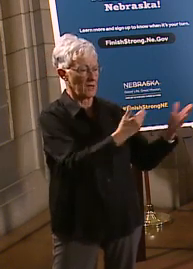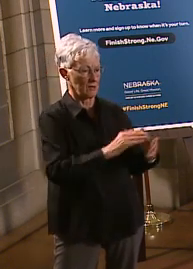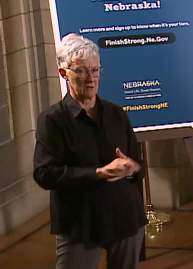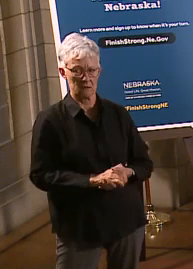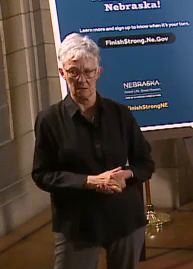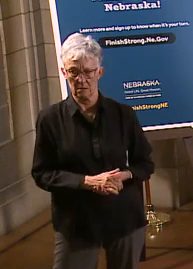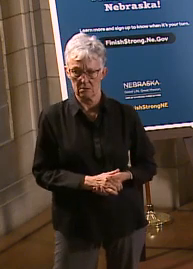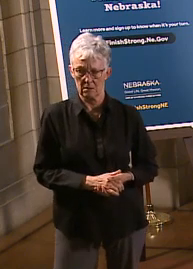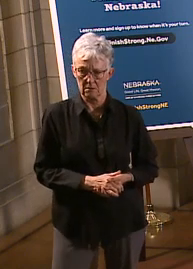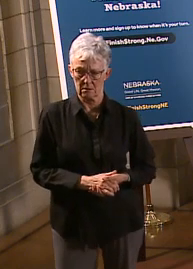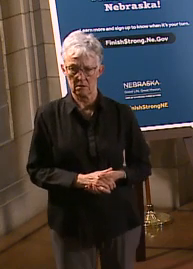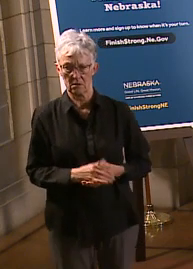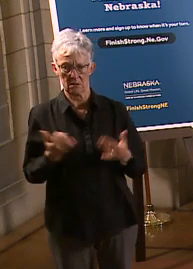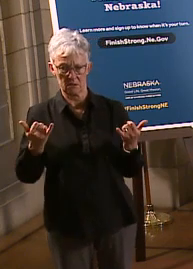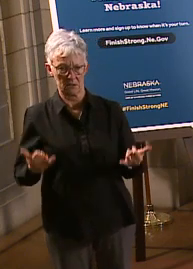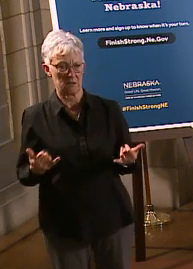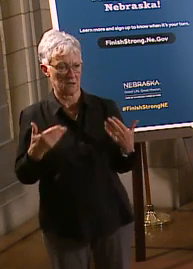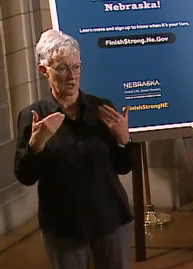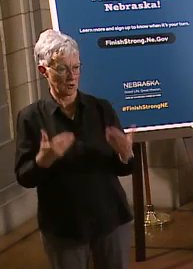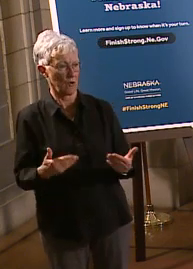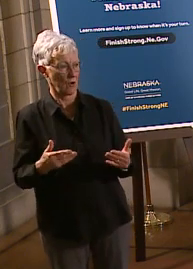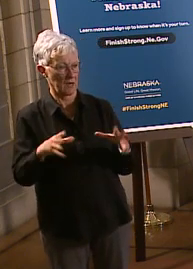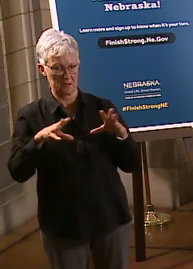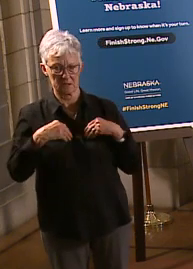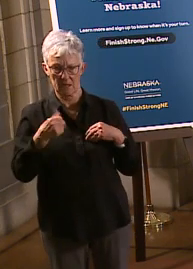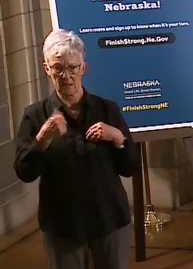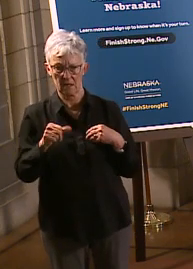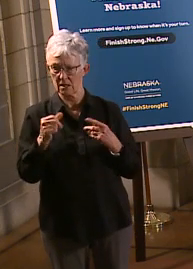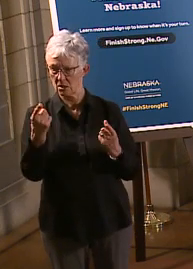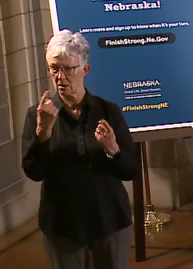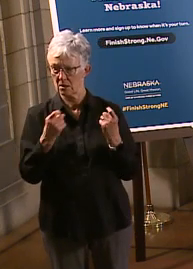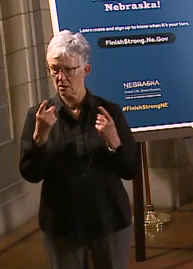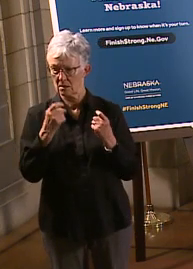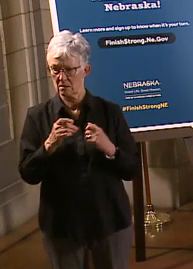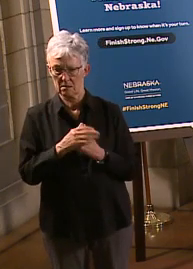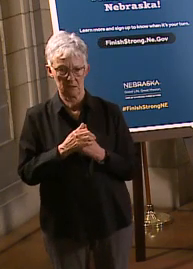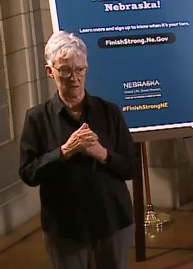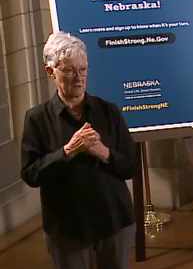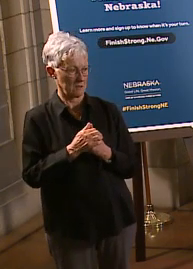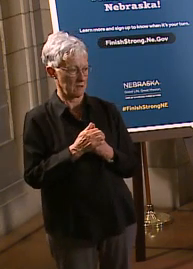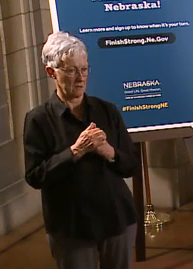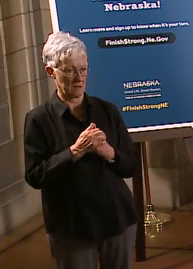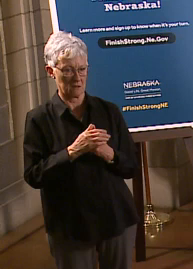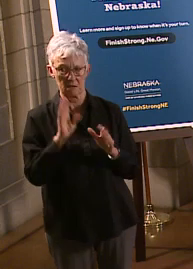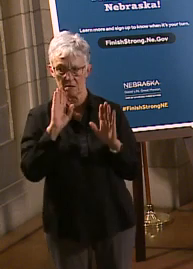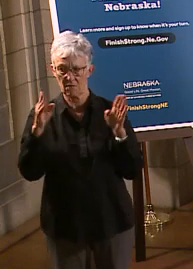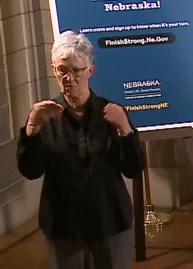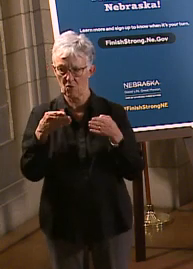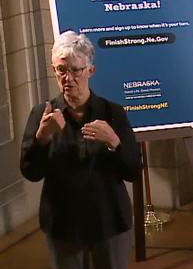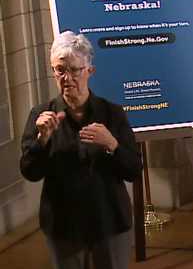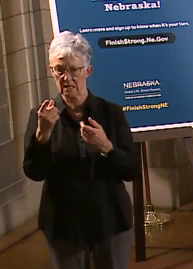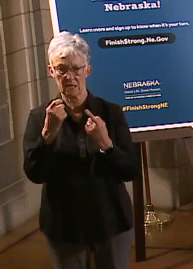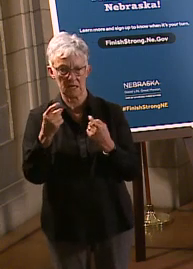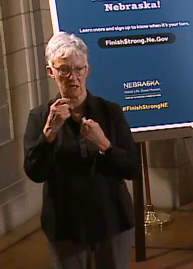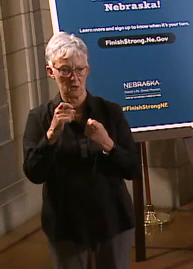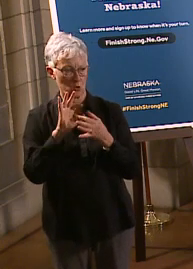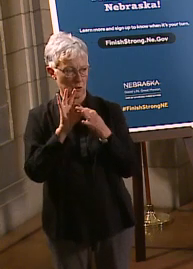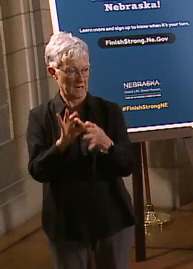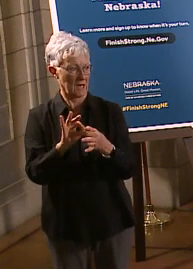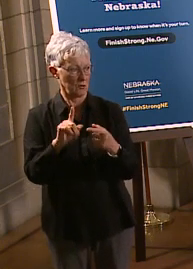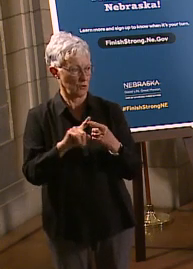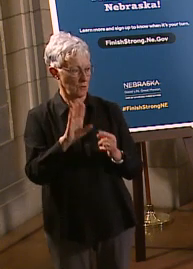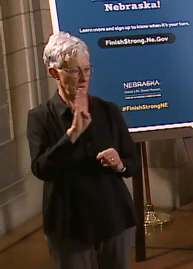now is we're going to go ahead and move into questions and answers, and we're going to focus just on questions and answers specifically about BD,